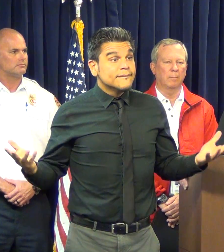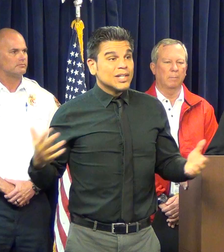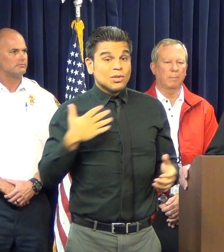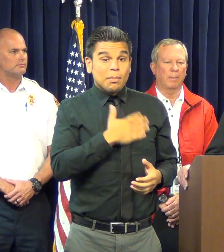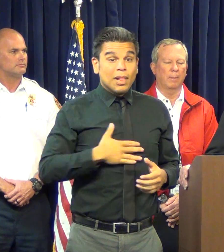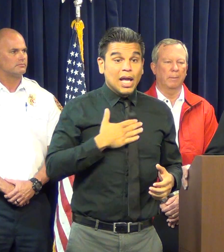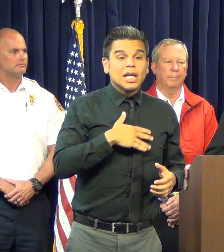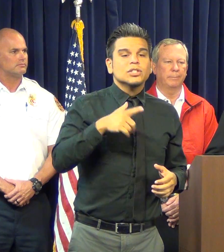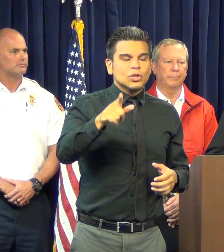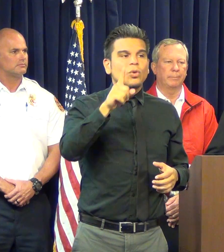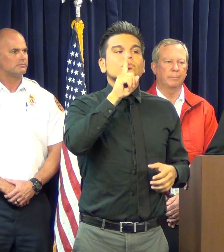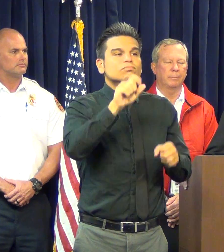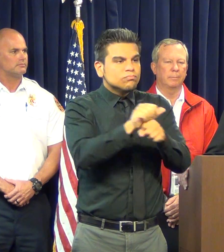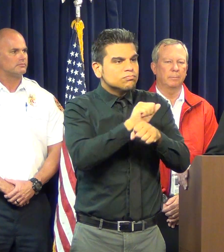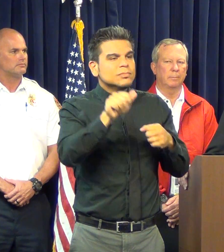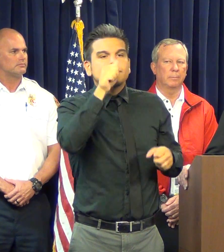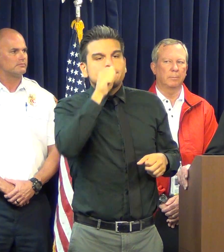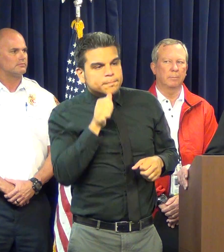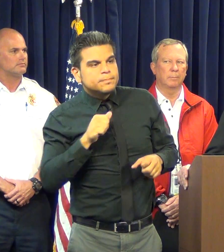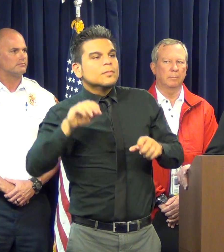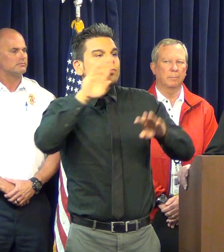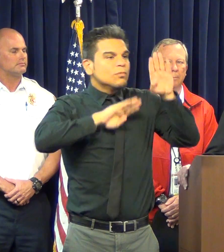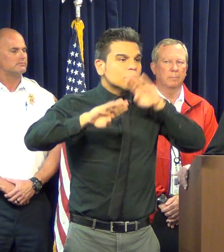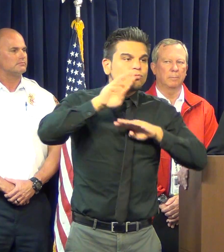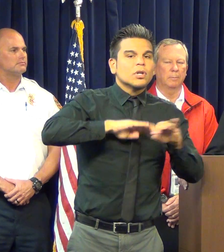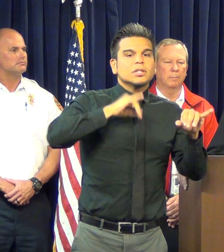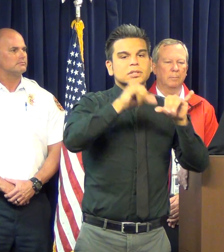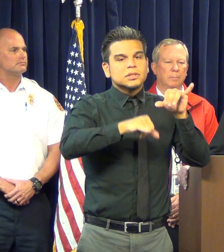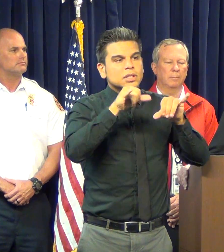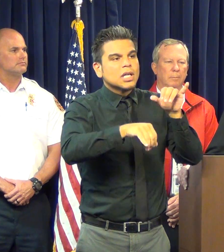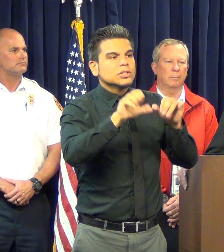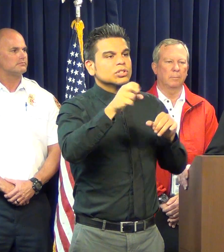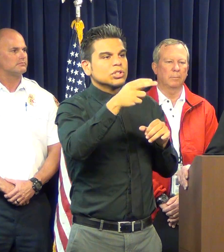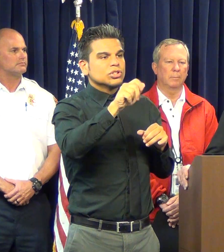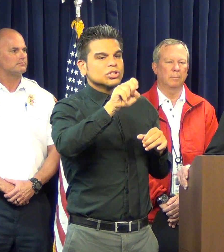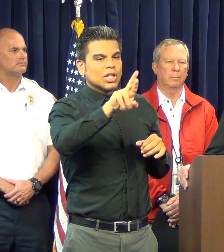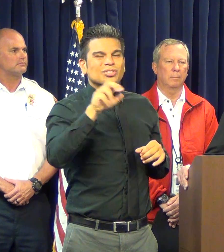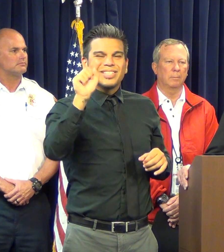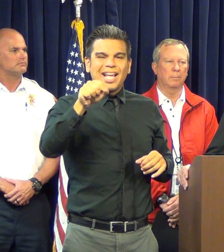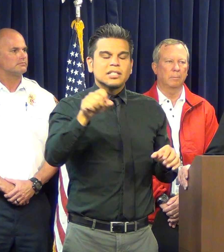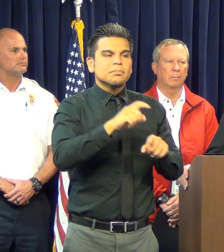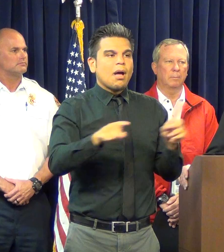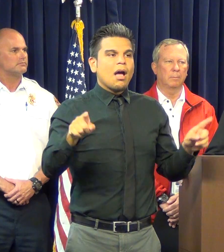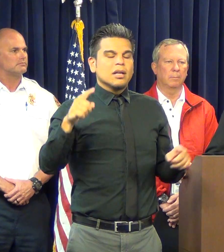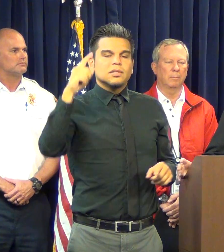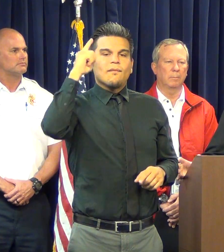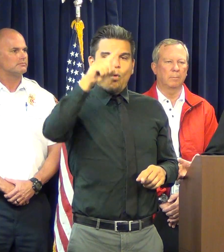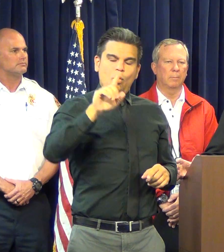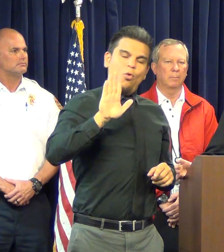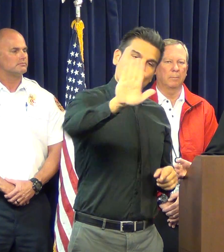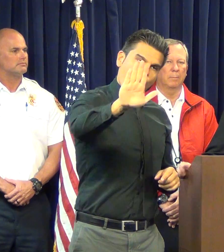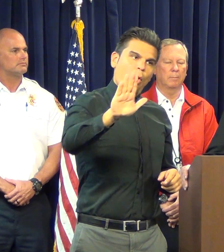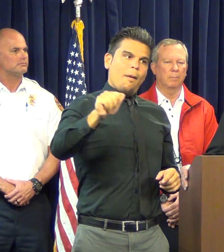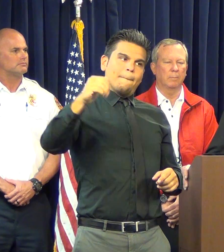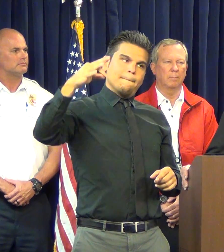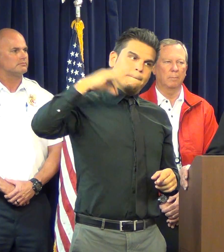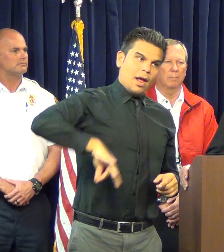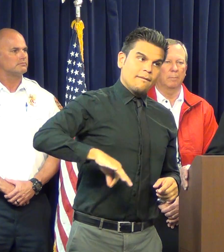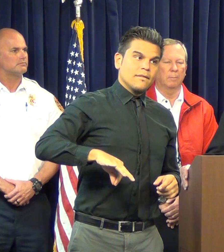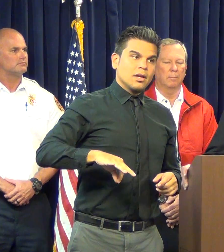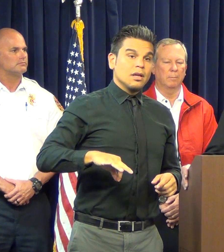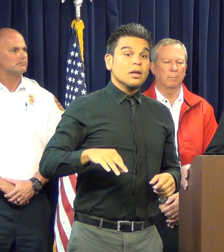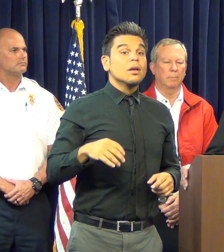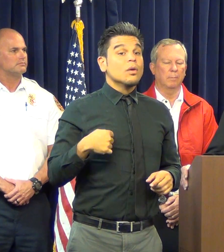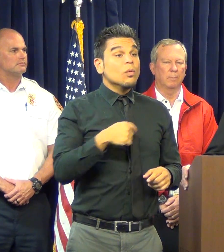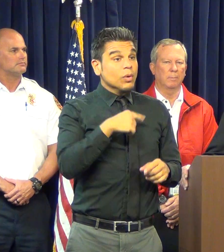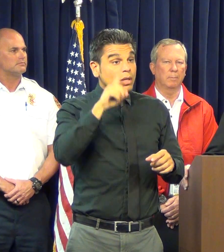discomfort and the frustration of wanting to get back in, know that it's for your own safety. Yes, we expect power outages. I mean, this